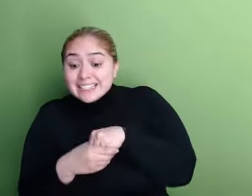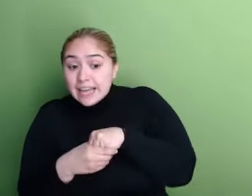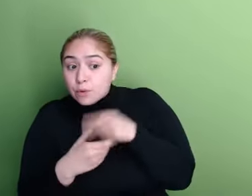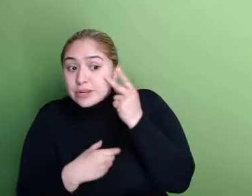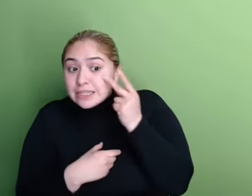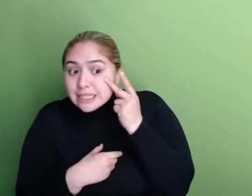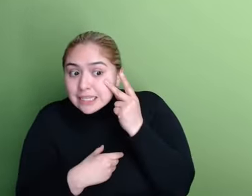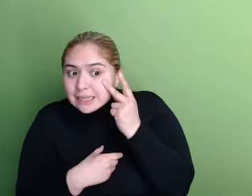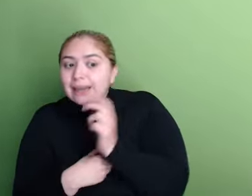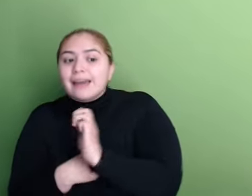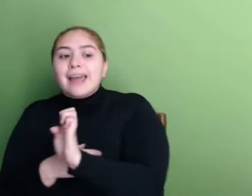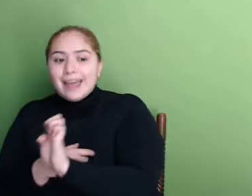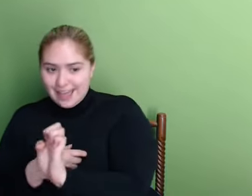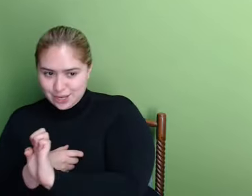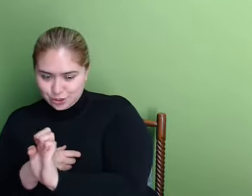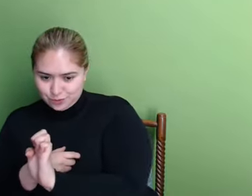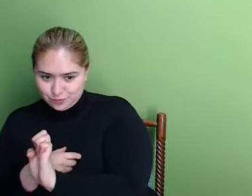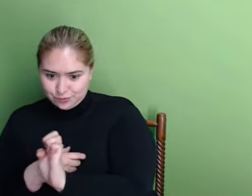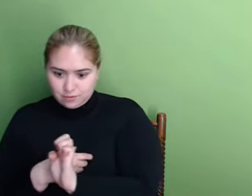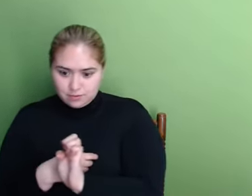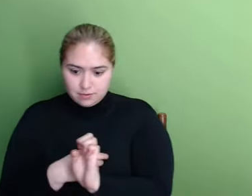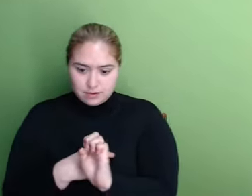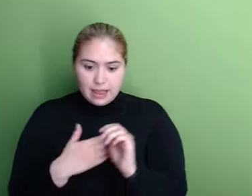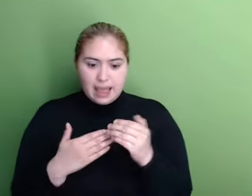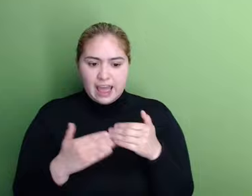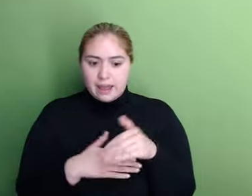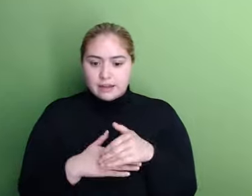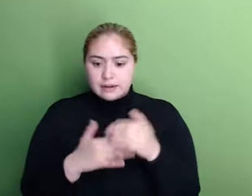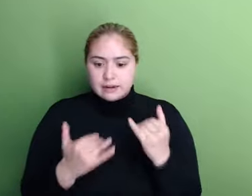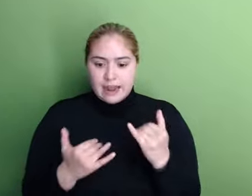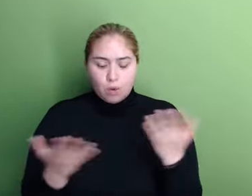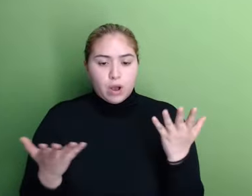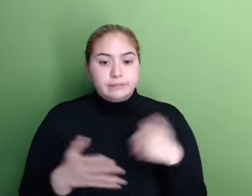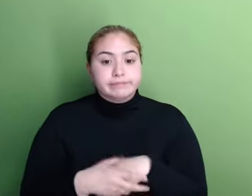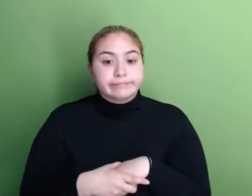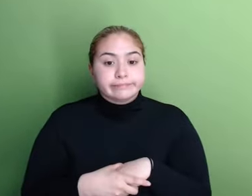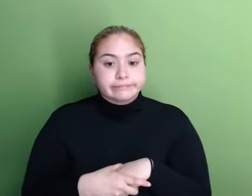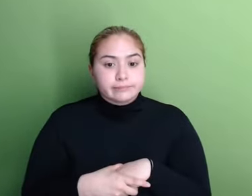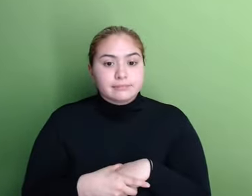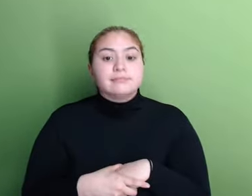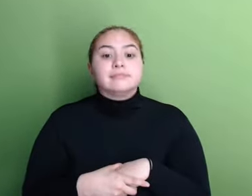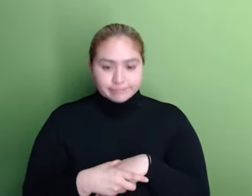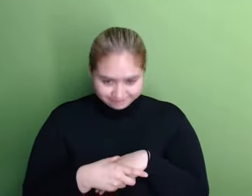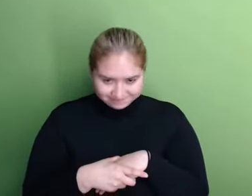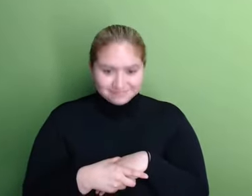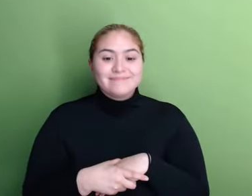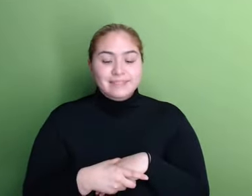see? Endoderm. What else are we going to do after this? We're going to make ectoderm. So flatten out